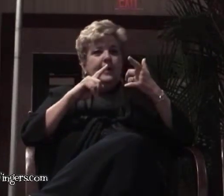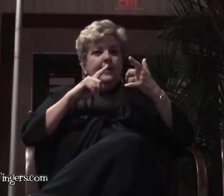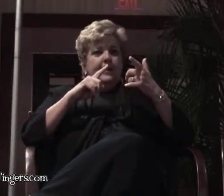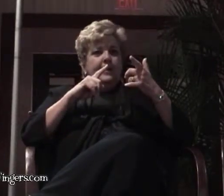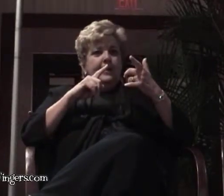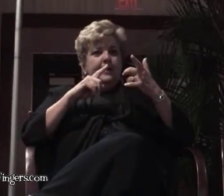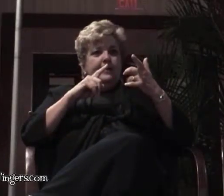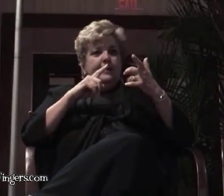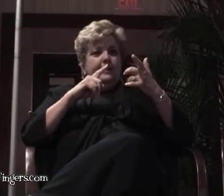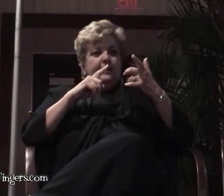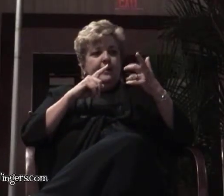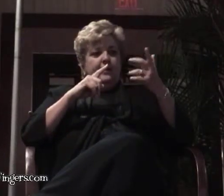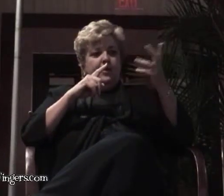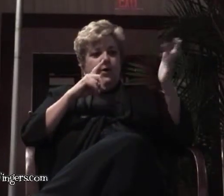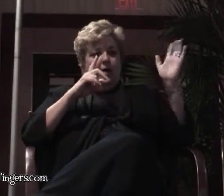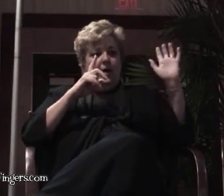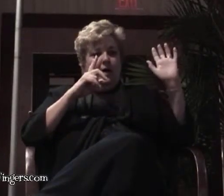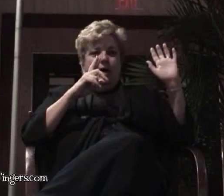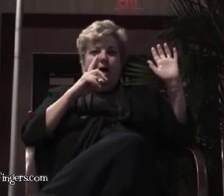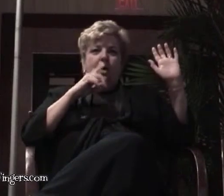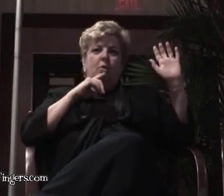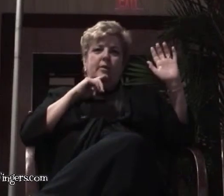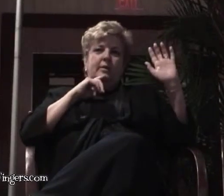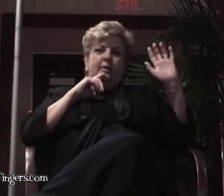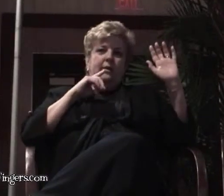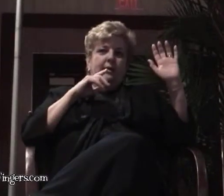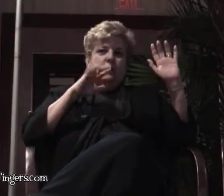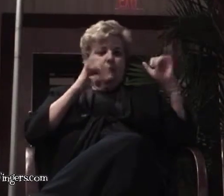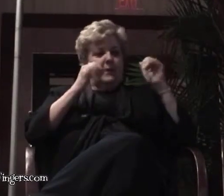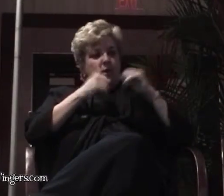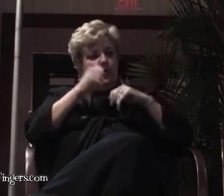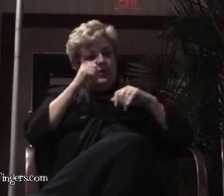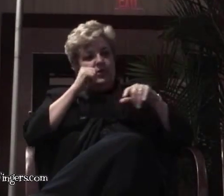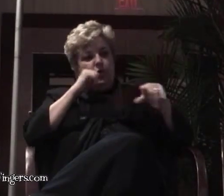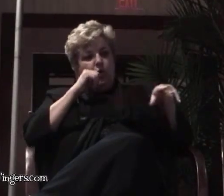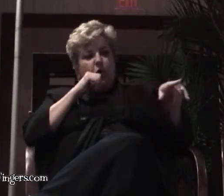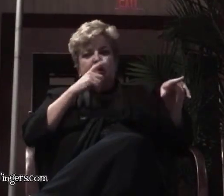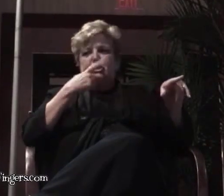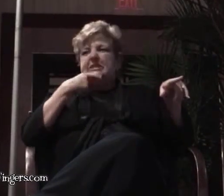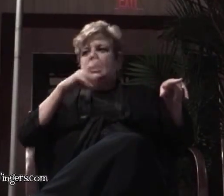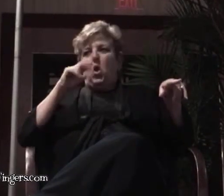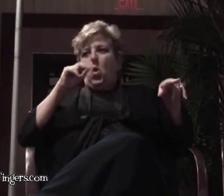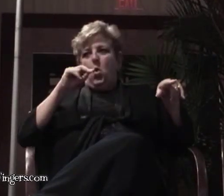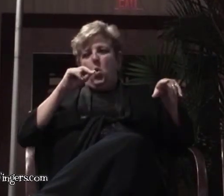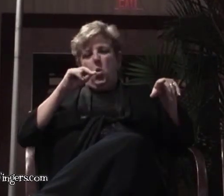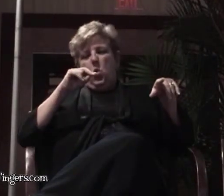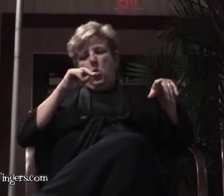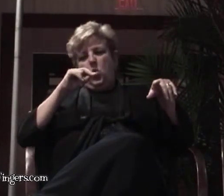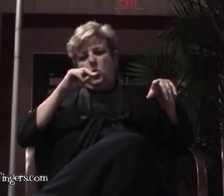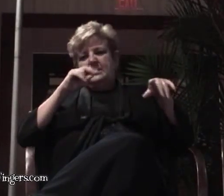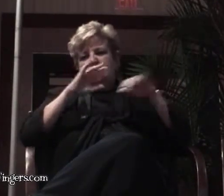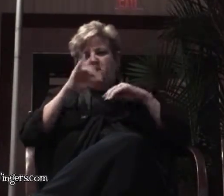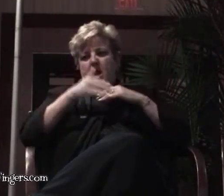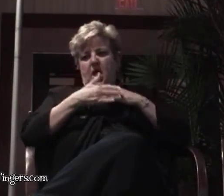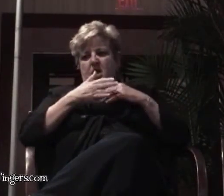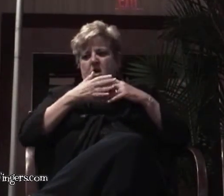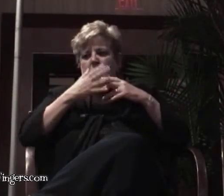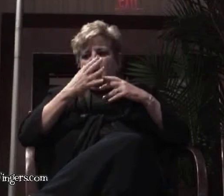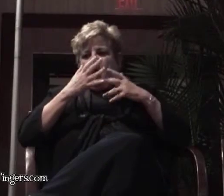stay over?" And I said, "Oh, no, I can't, because I want to be here when the kids get up in the morning." Which wasn't true. Truth was, I'm just not